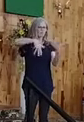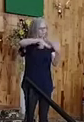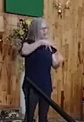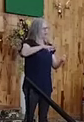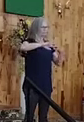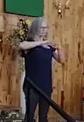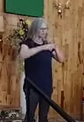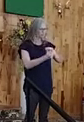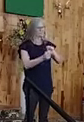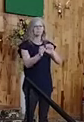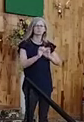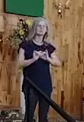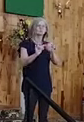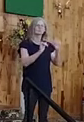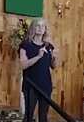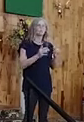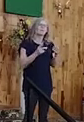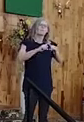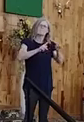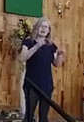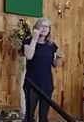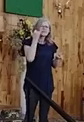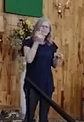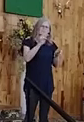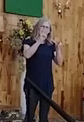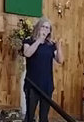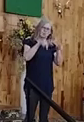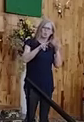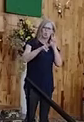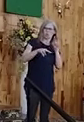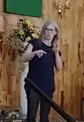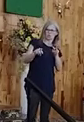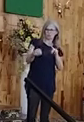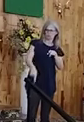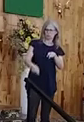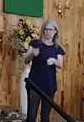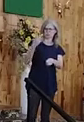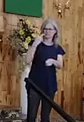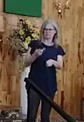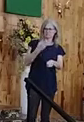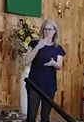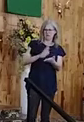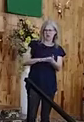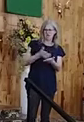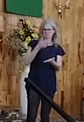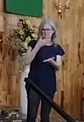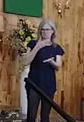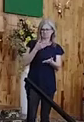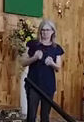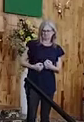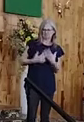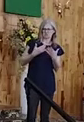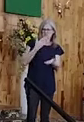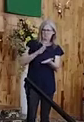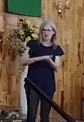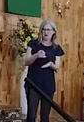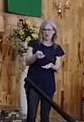when they look at you, they see that package of bad, they see that evil influence,